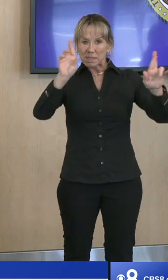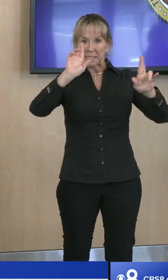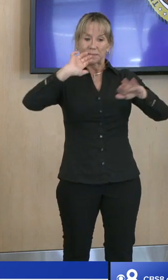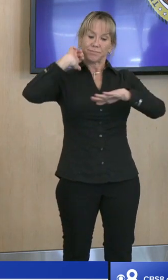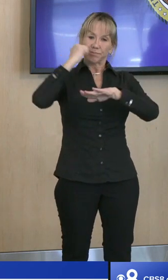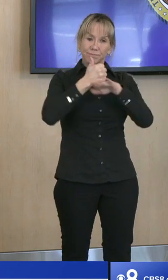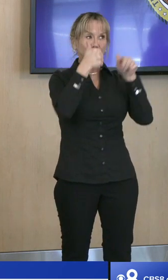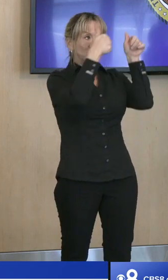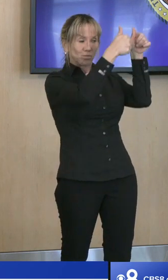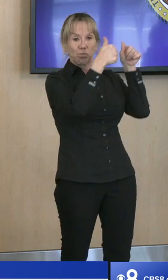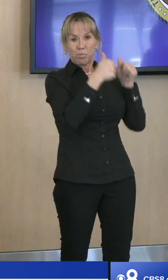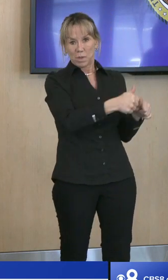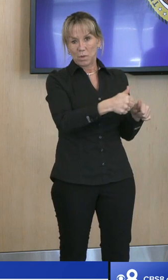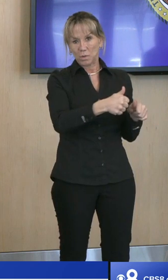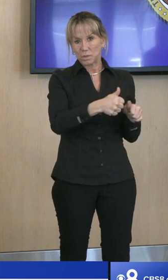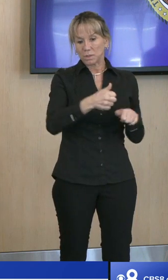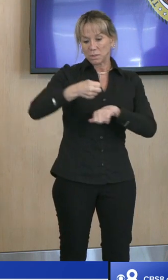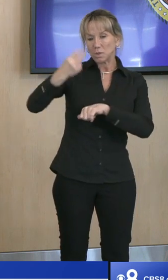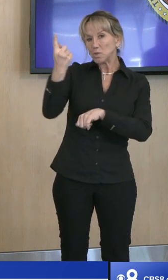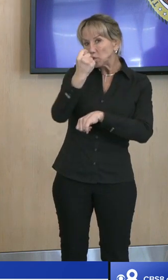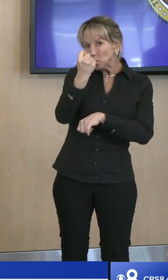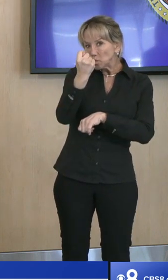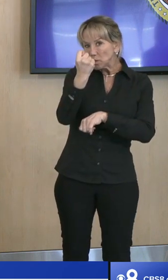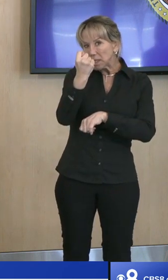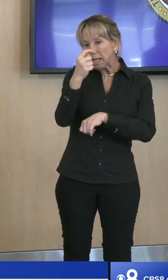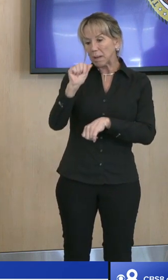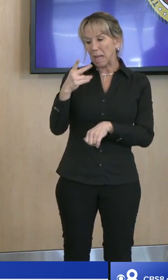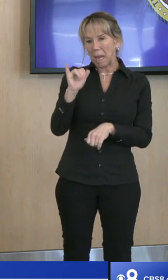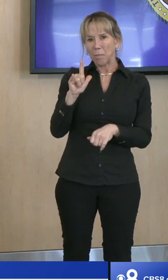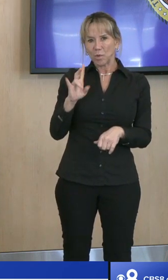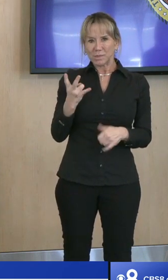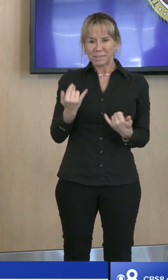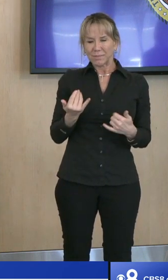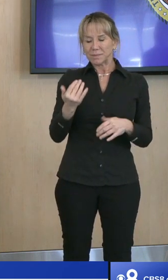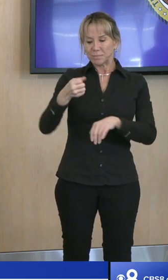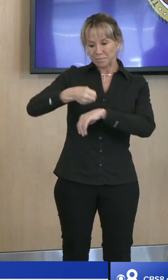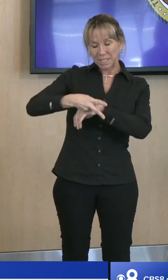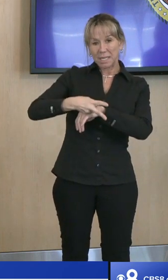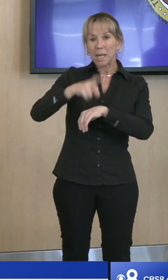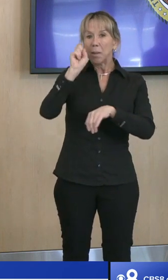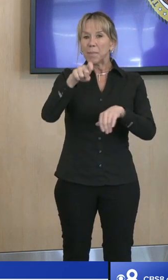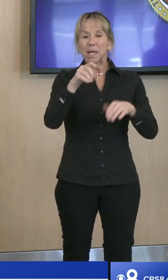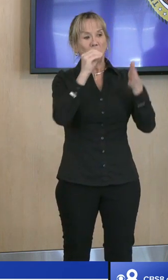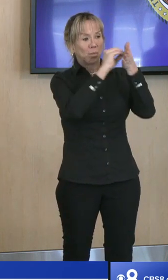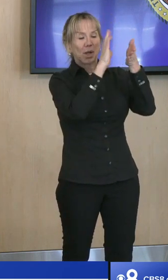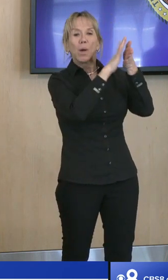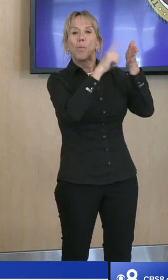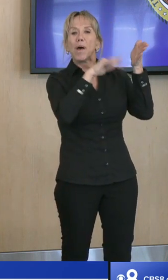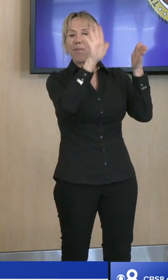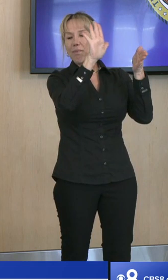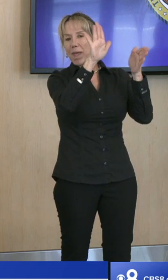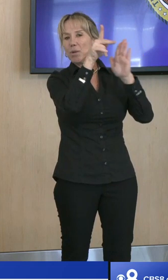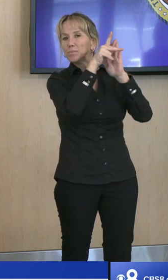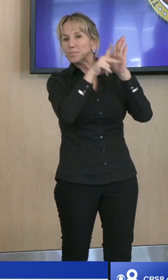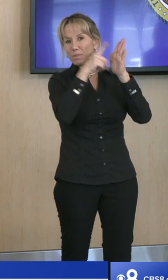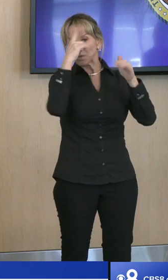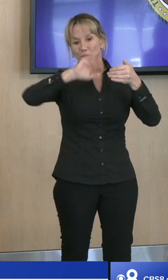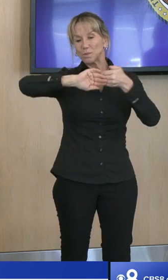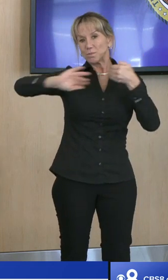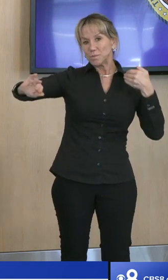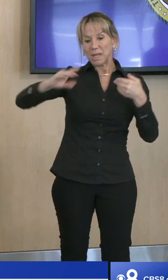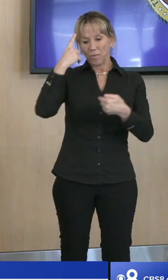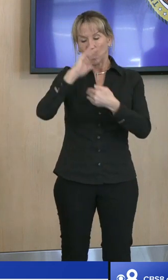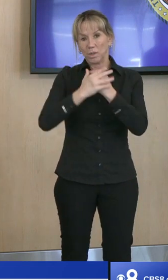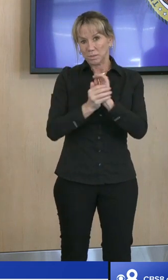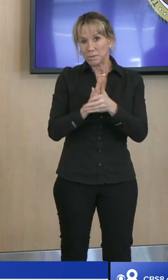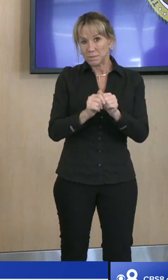later than 12 midnight on Tuesday, April 7th, a social distancing and sanitation protocol. And that will